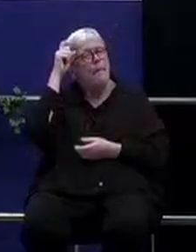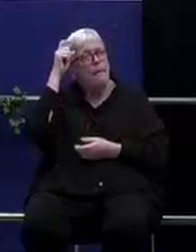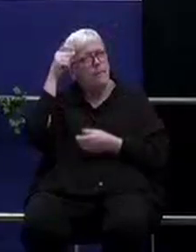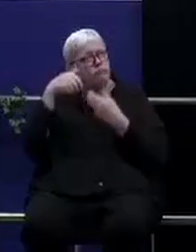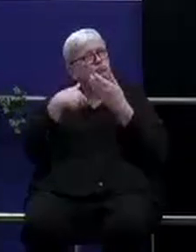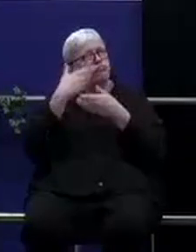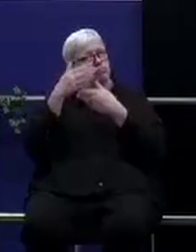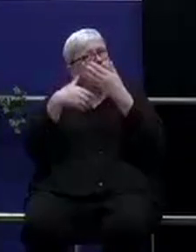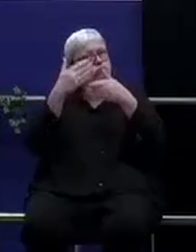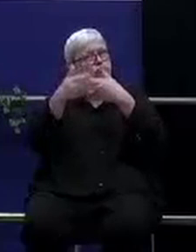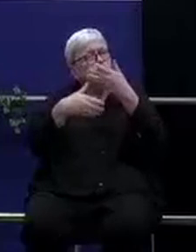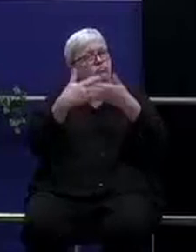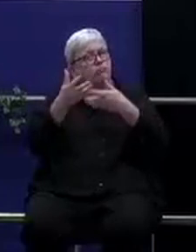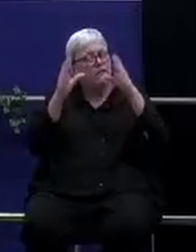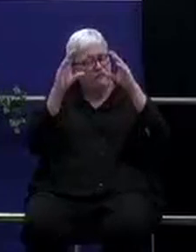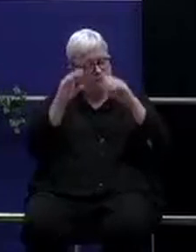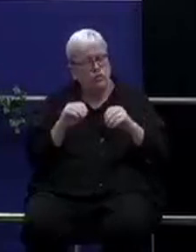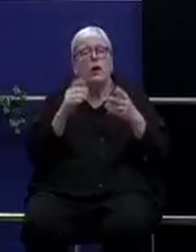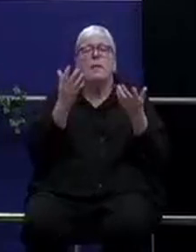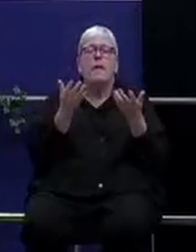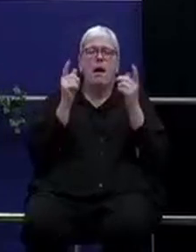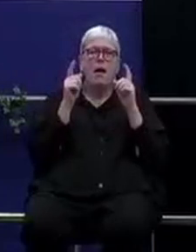percolate and then put pen to paper.